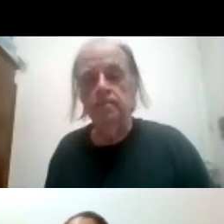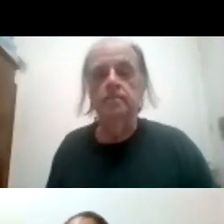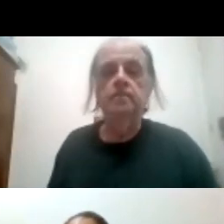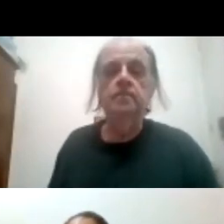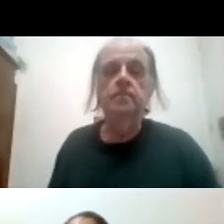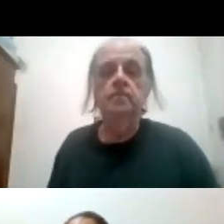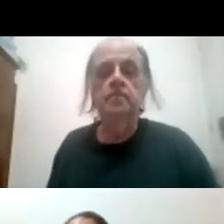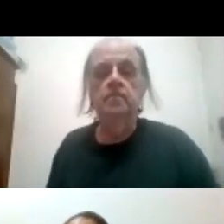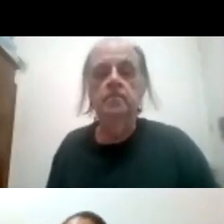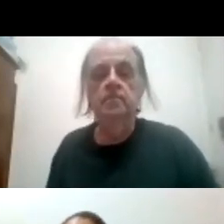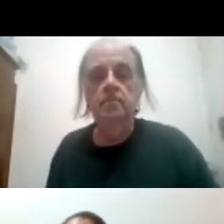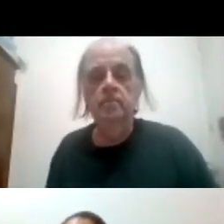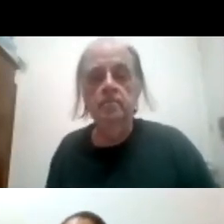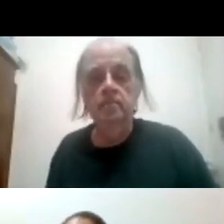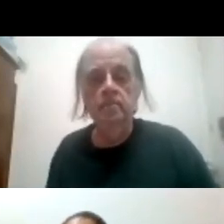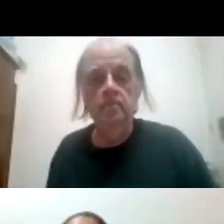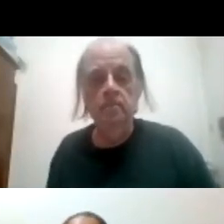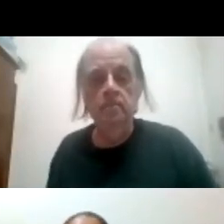The reason why I picked B,